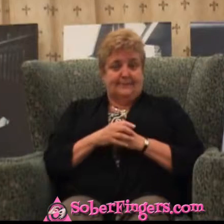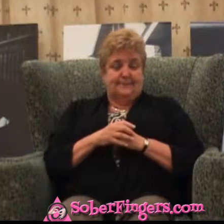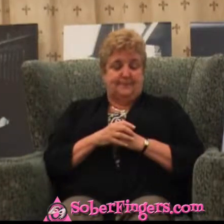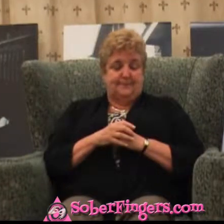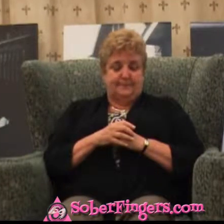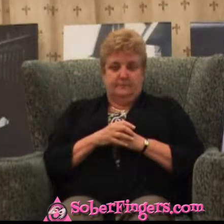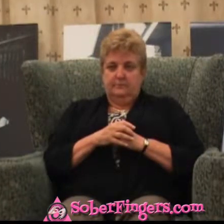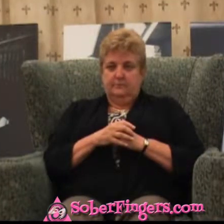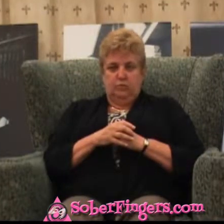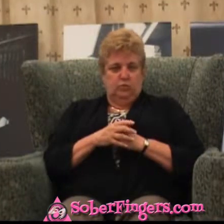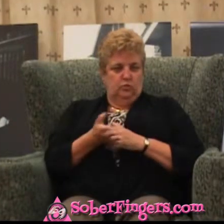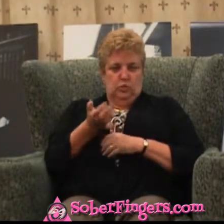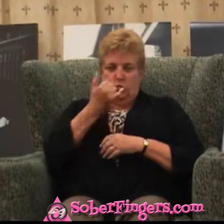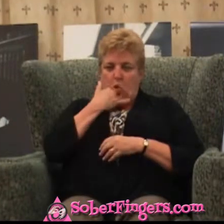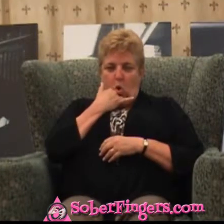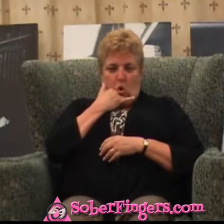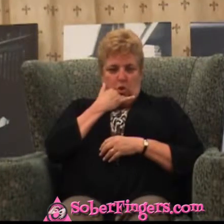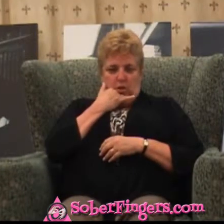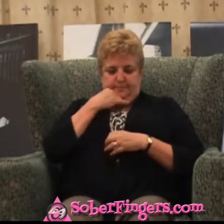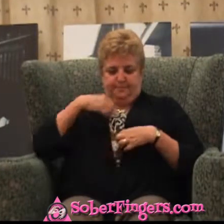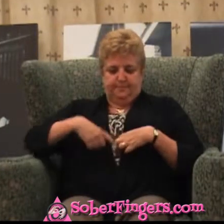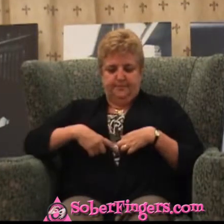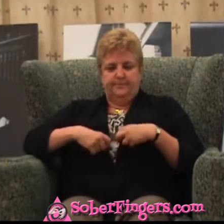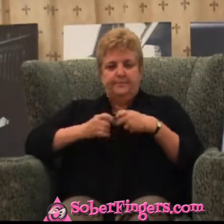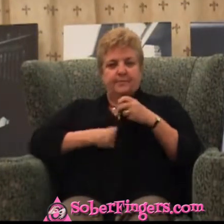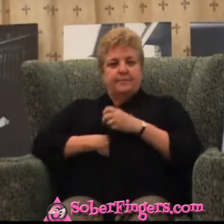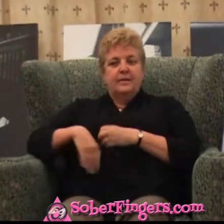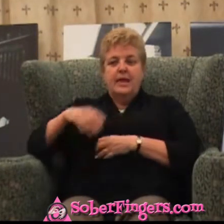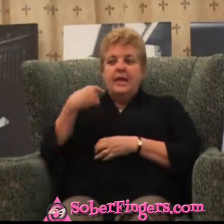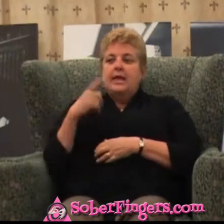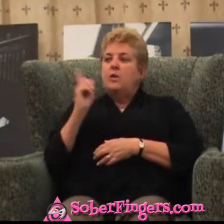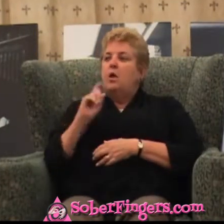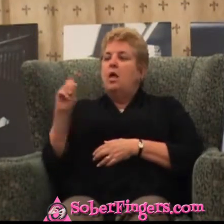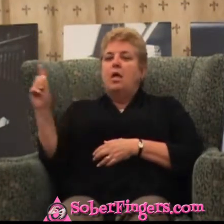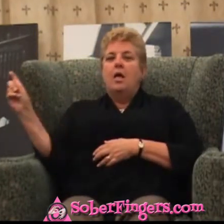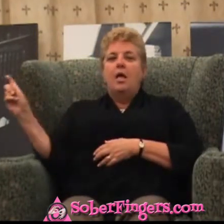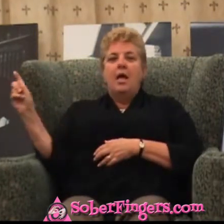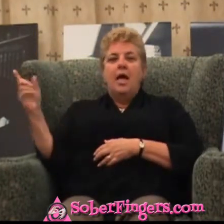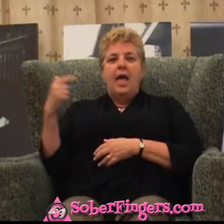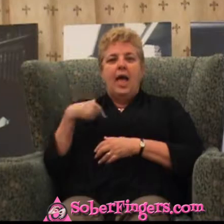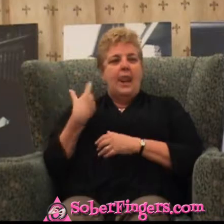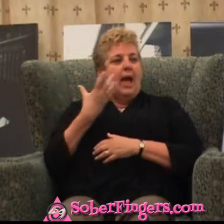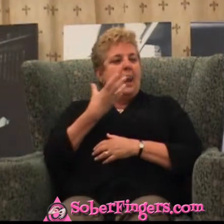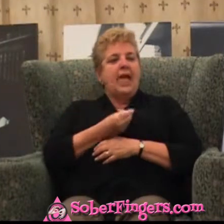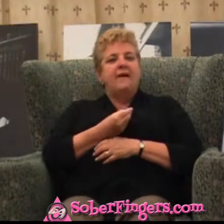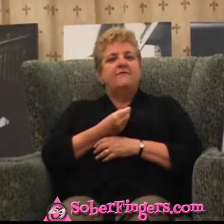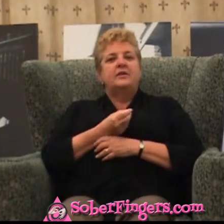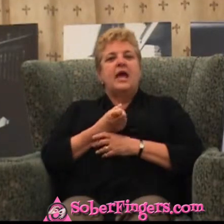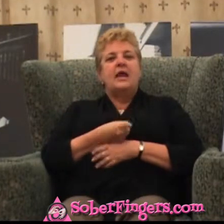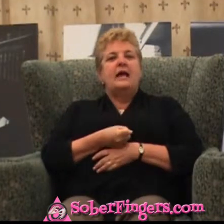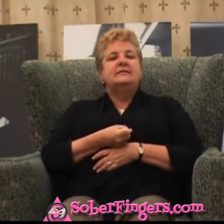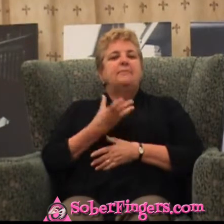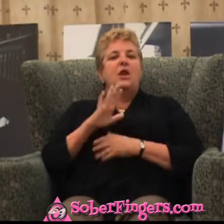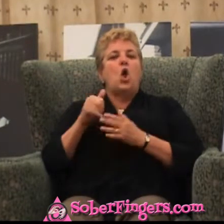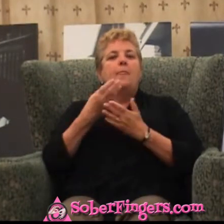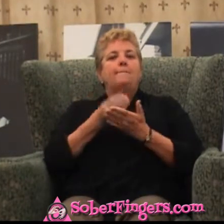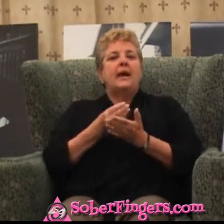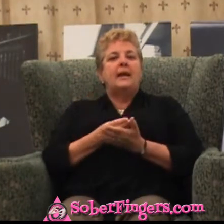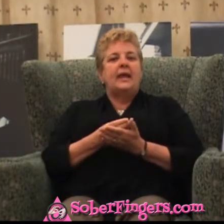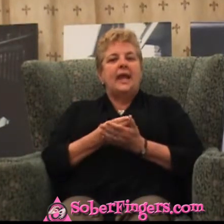Big mistake. Soon as he turned that corner, I left and I spent all his money and I got loaded. And